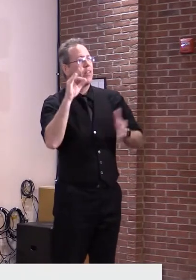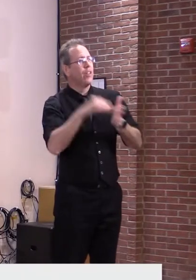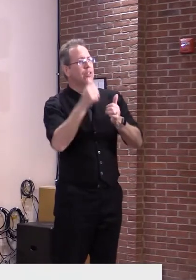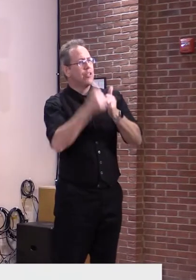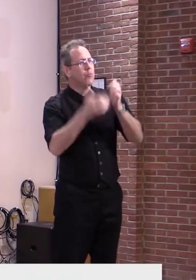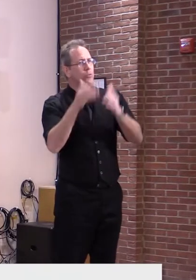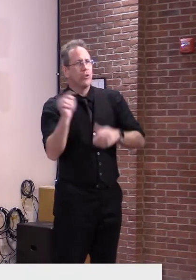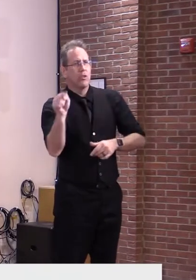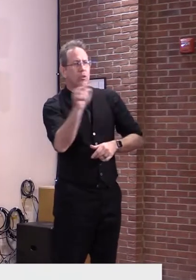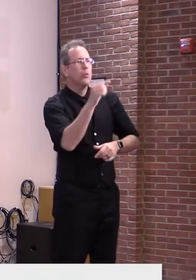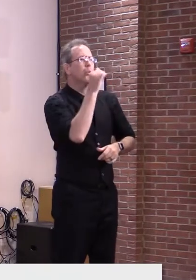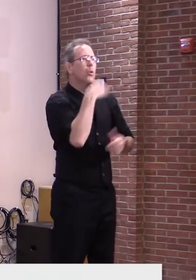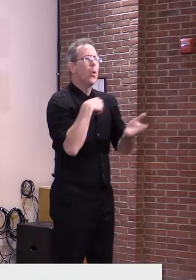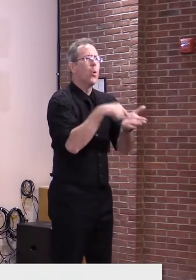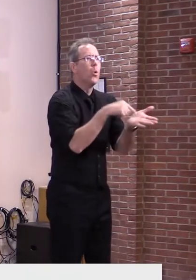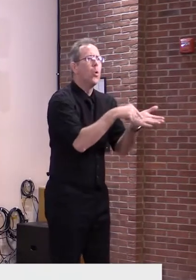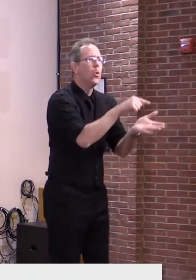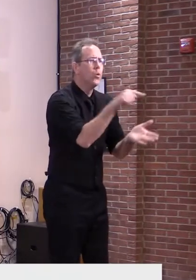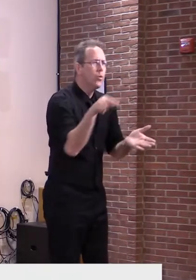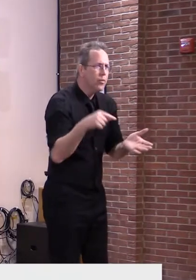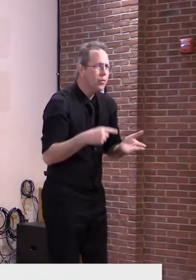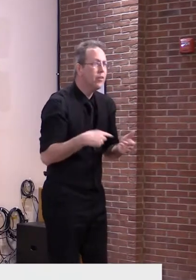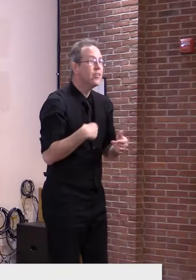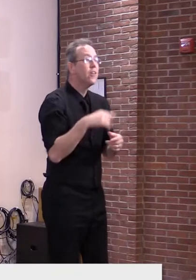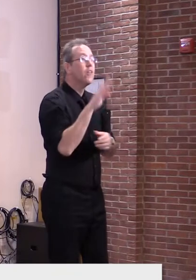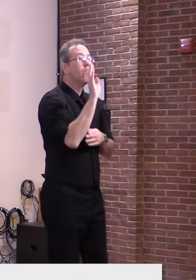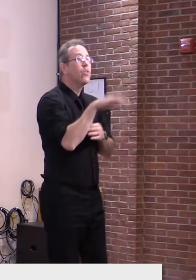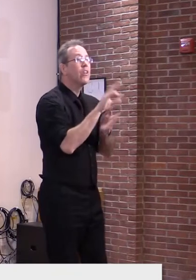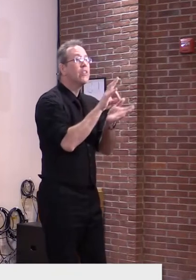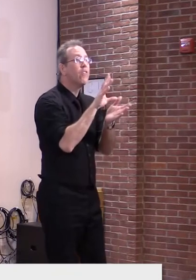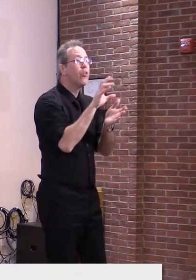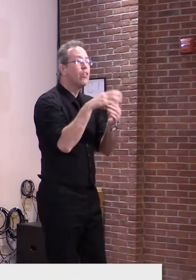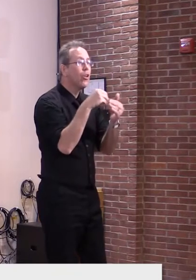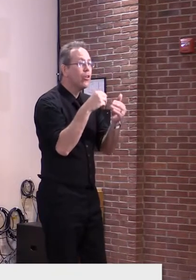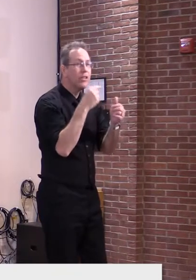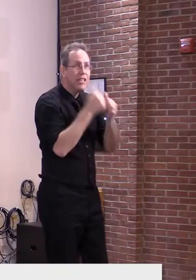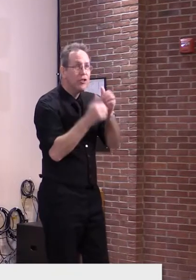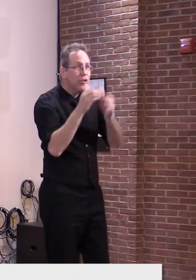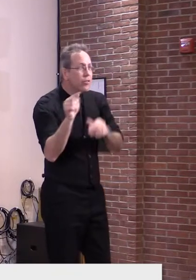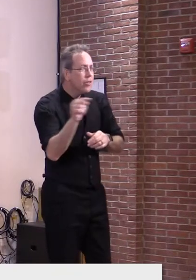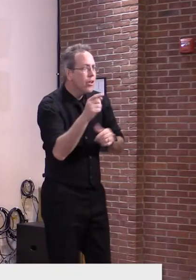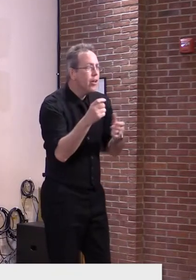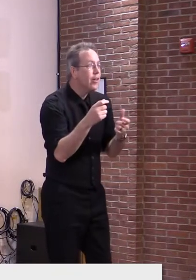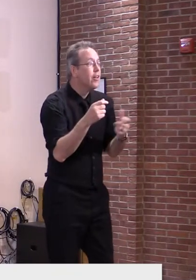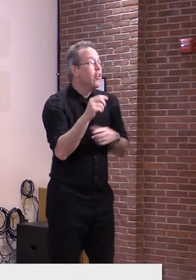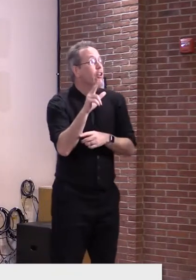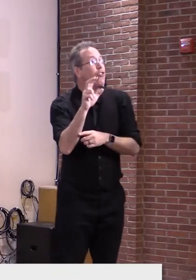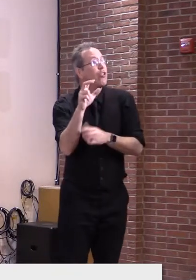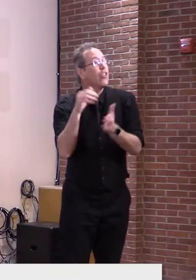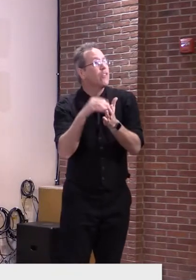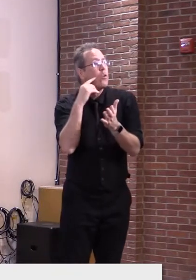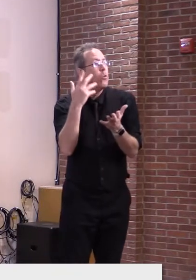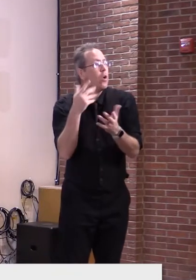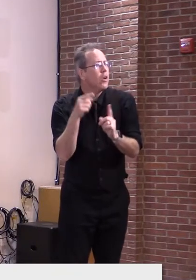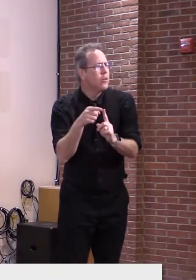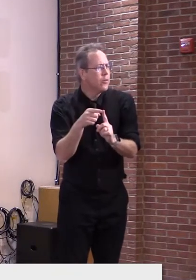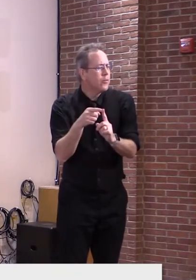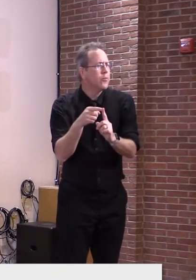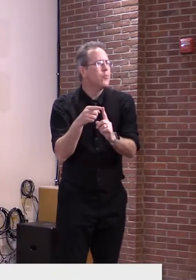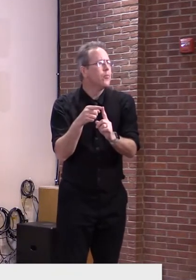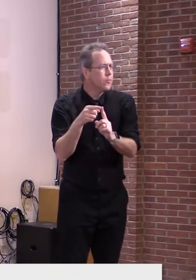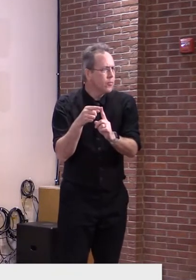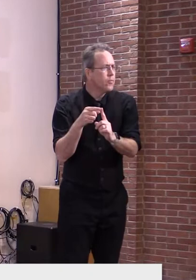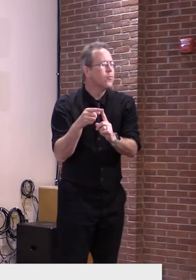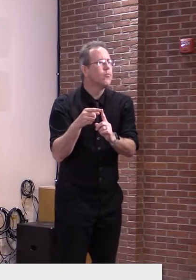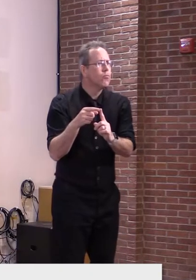$4,700 of that is just for the pensions, and $4,300 is just for the OPED. And then the